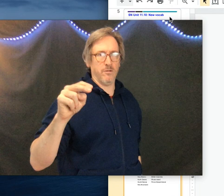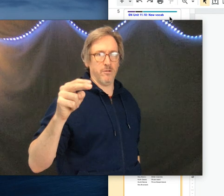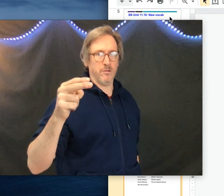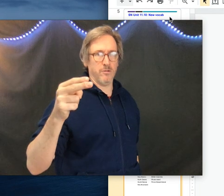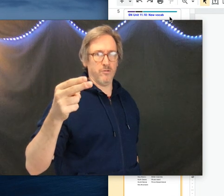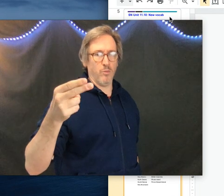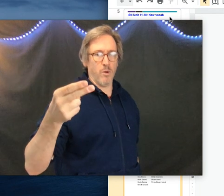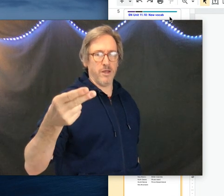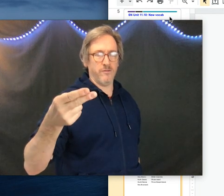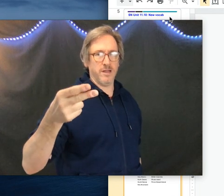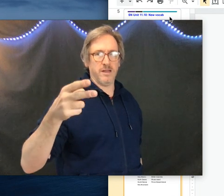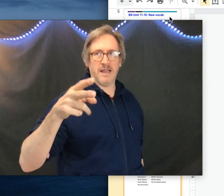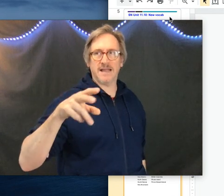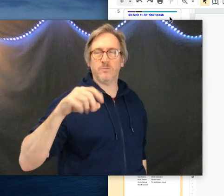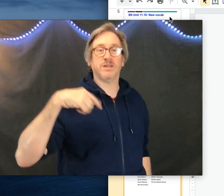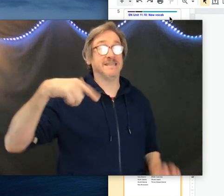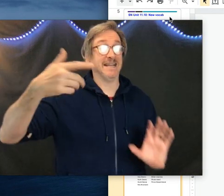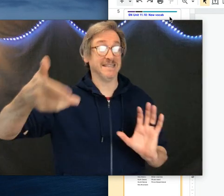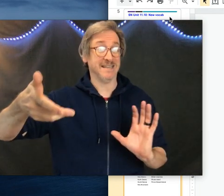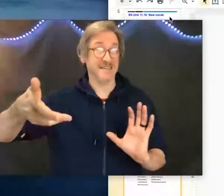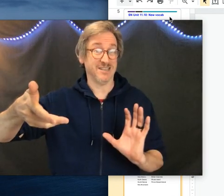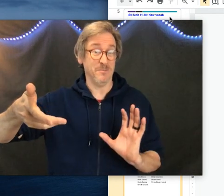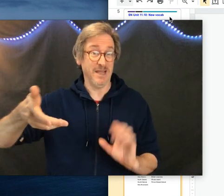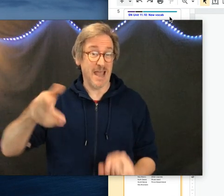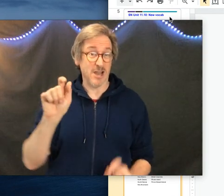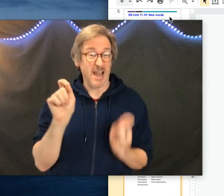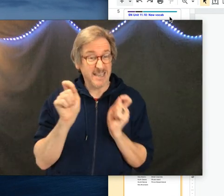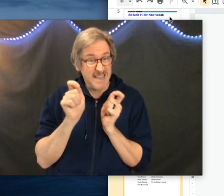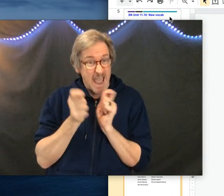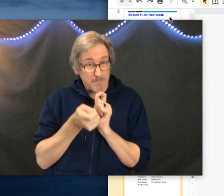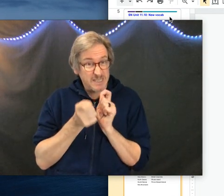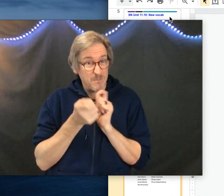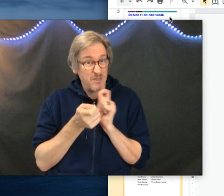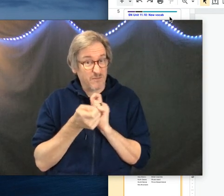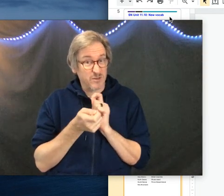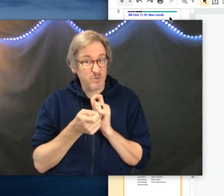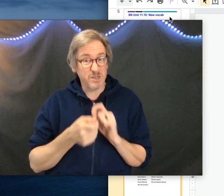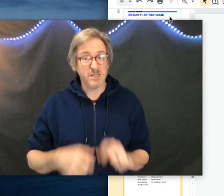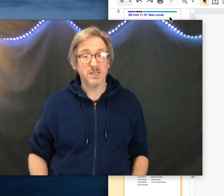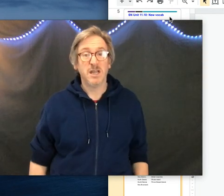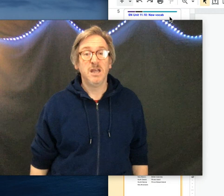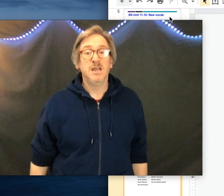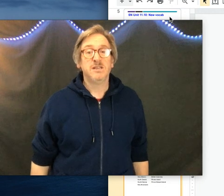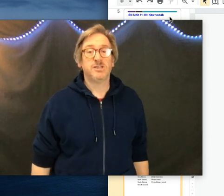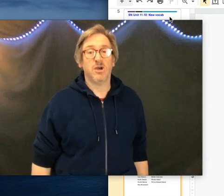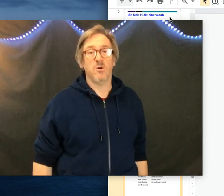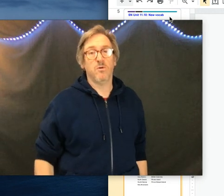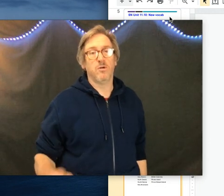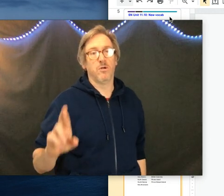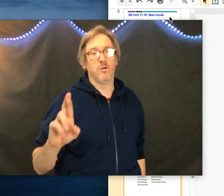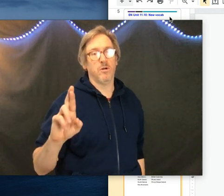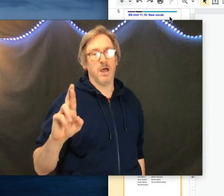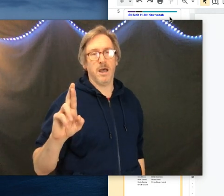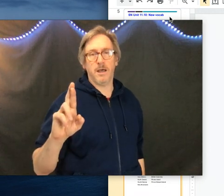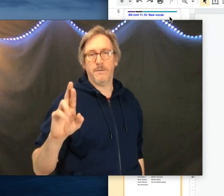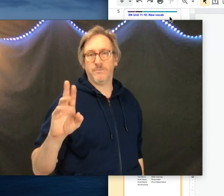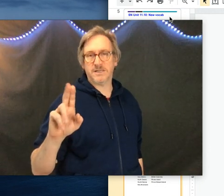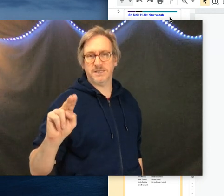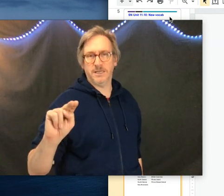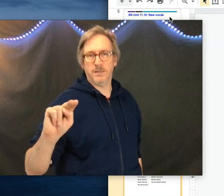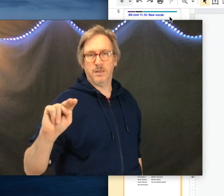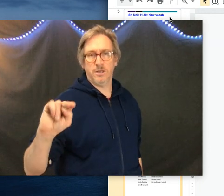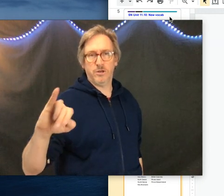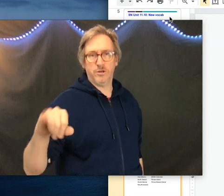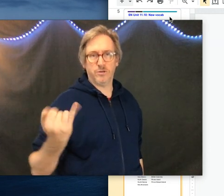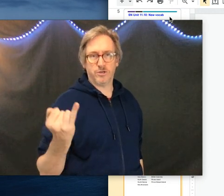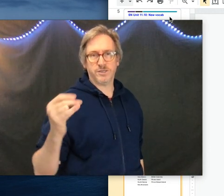anticipate what the second sign is going to be and adapt some of the first ones. So let's